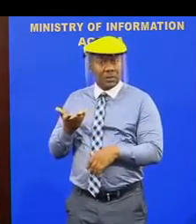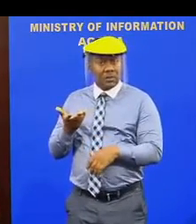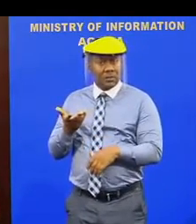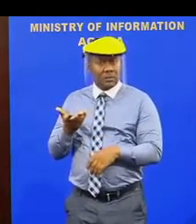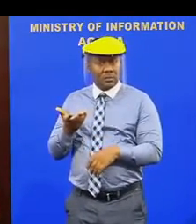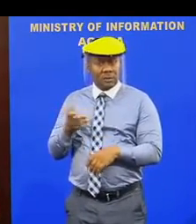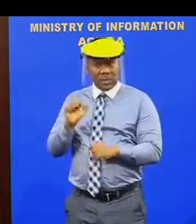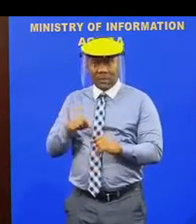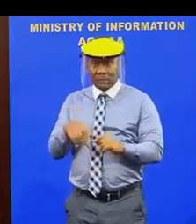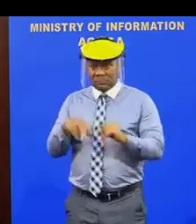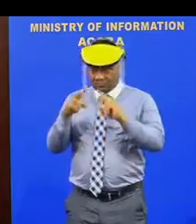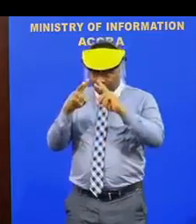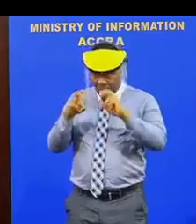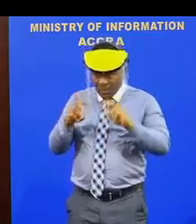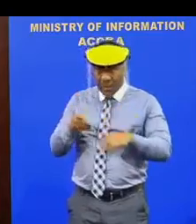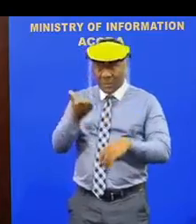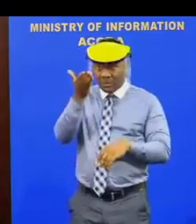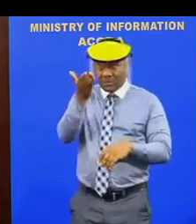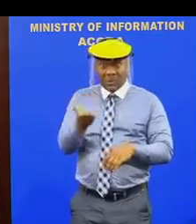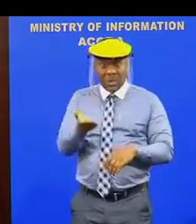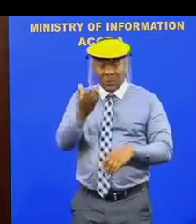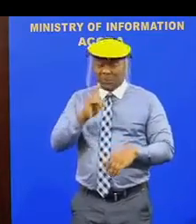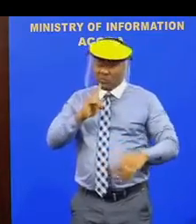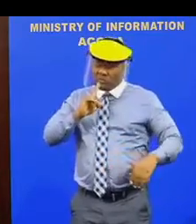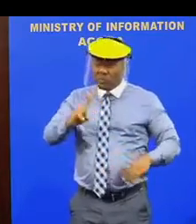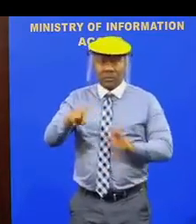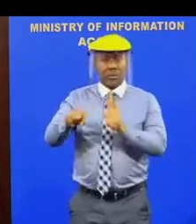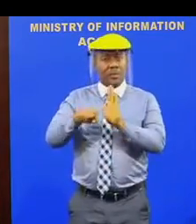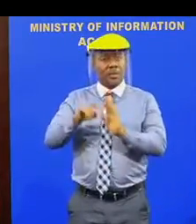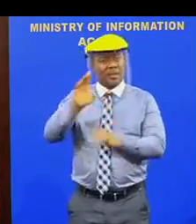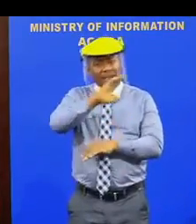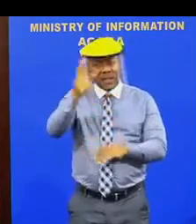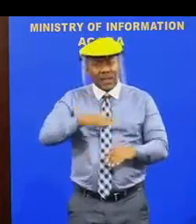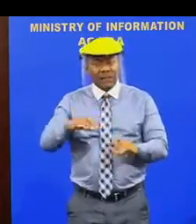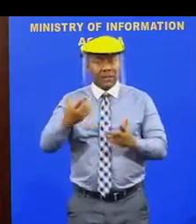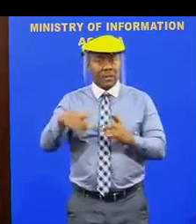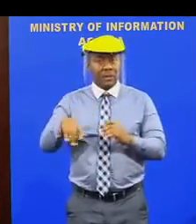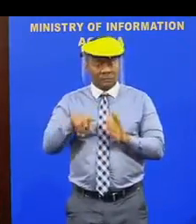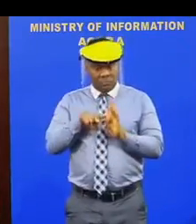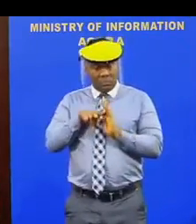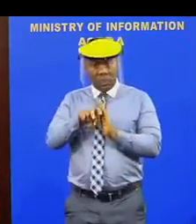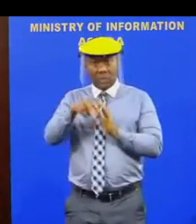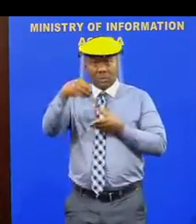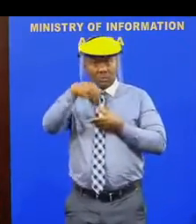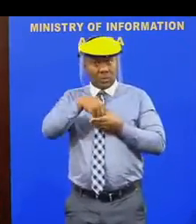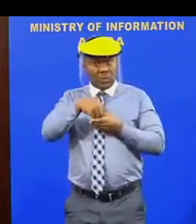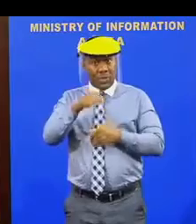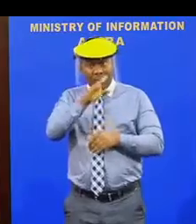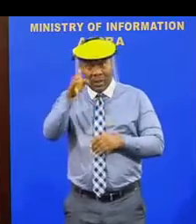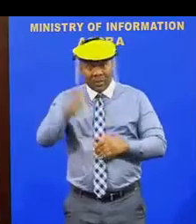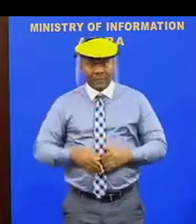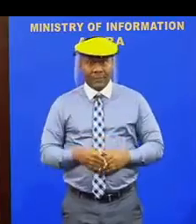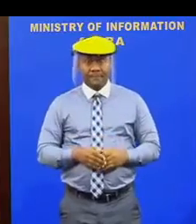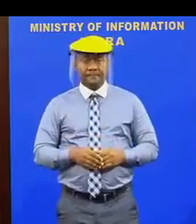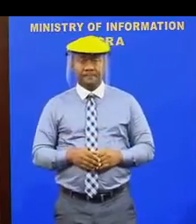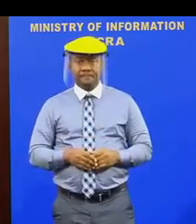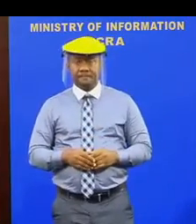before. So it is what we call the true negative. Why do we require an RDT to be highly